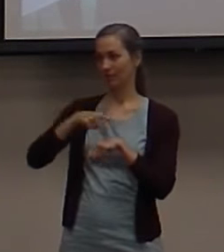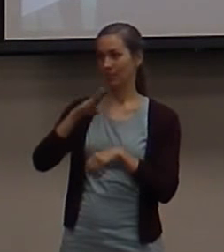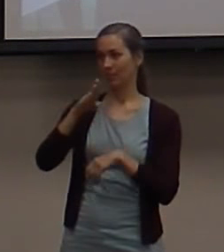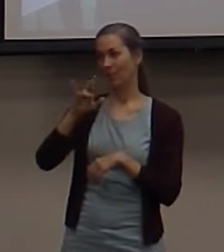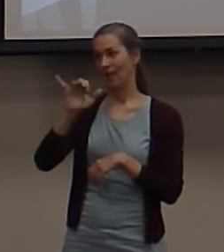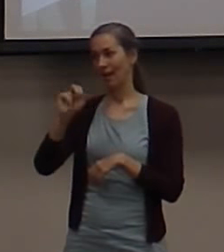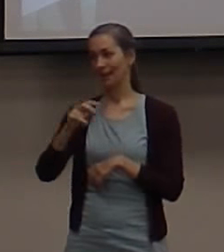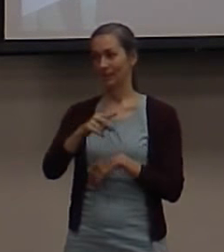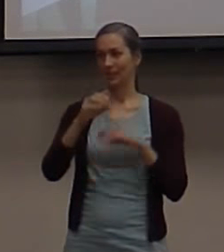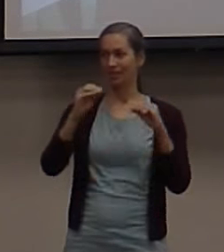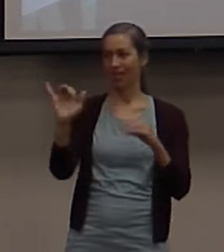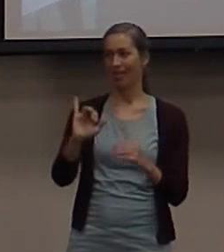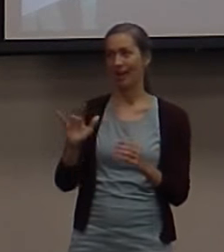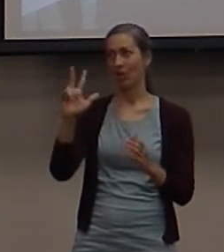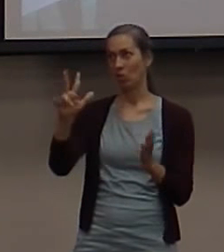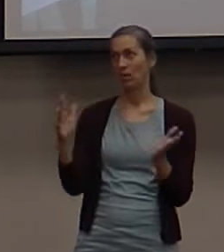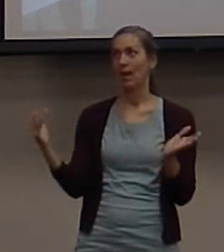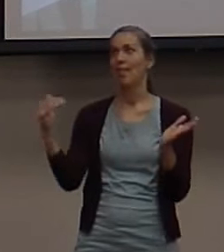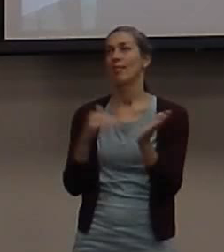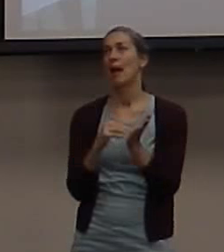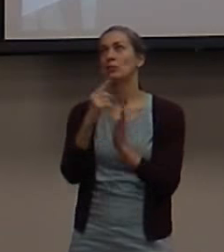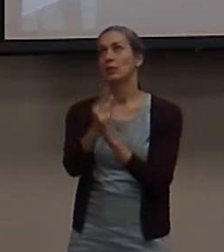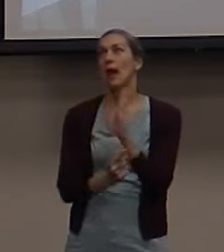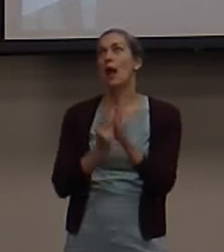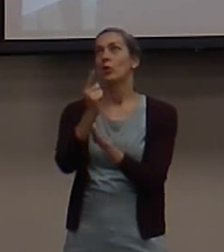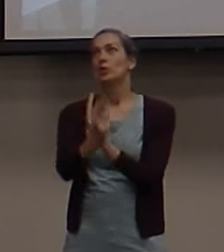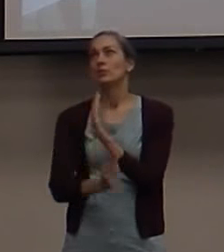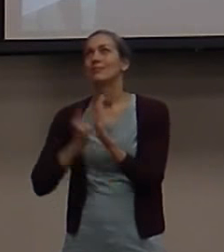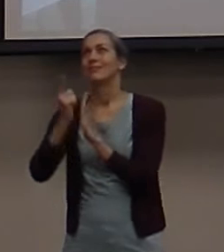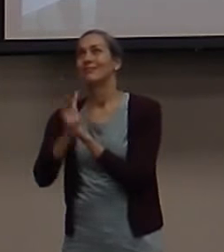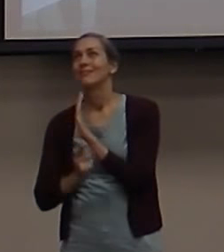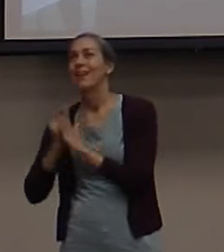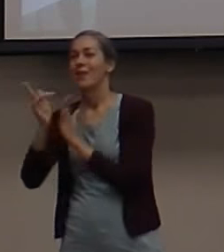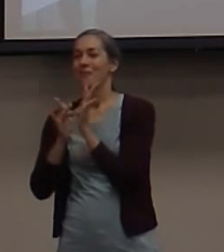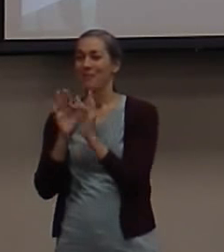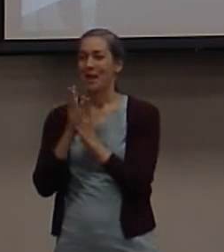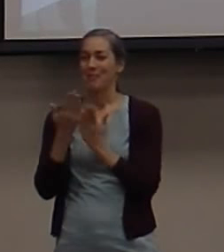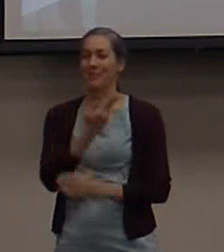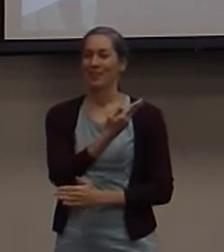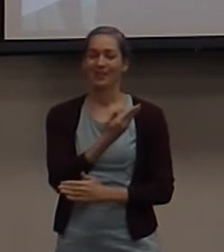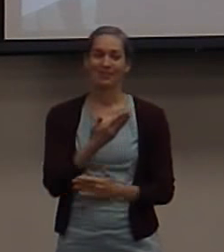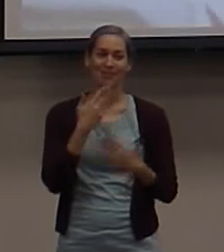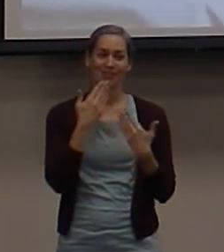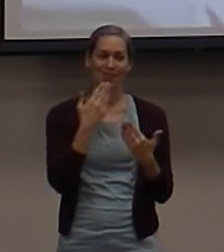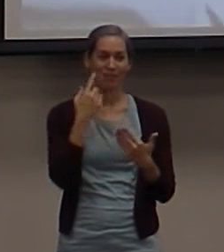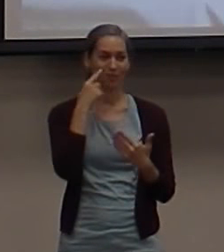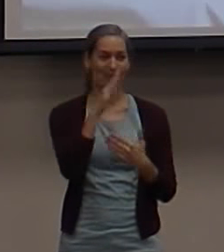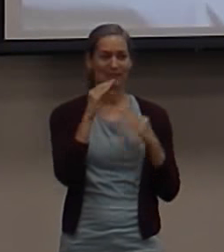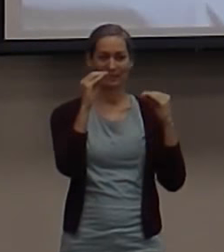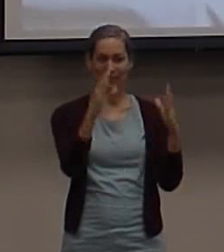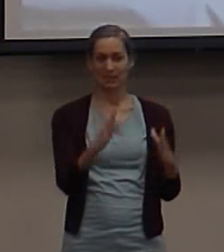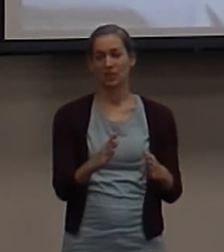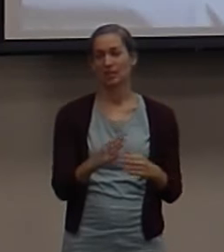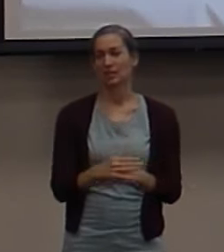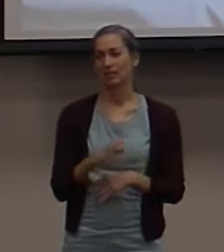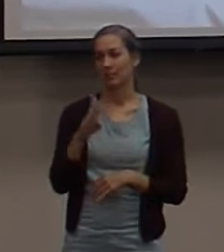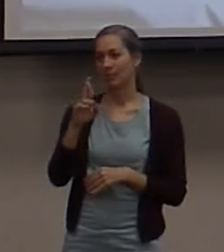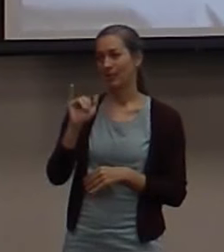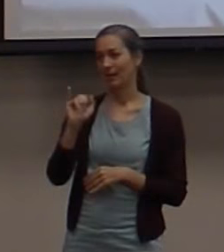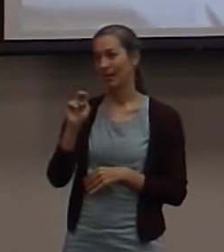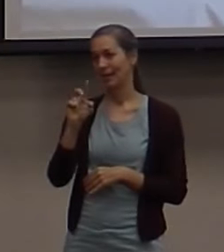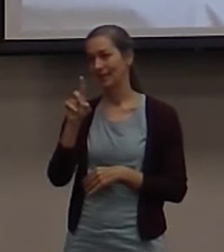like 3,000 hours of Bible there, and so grateful for his teaching. So many good comments. And there's Brandy